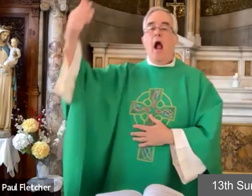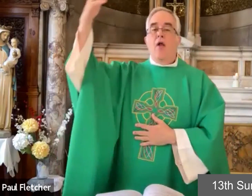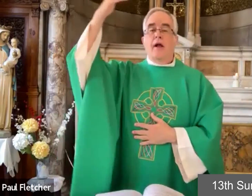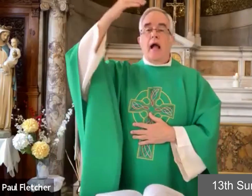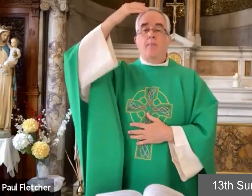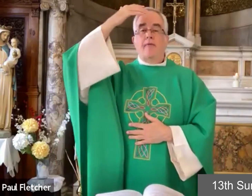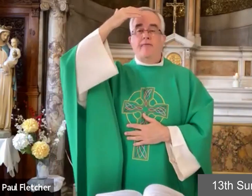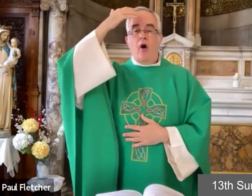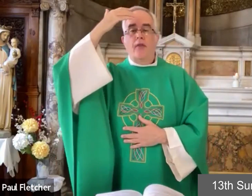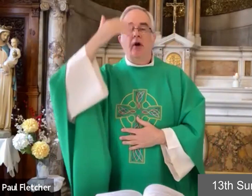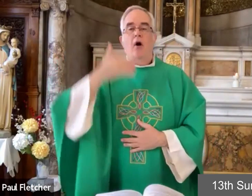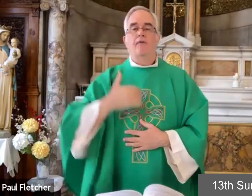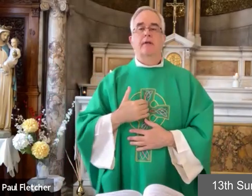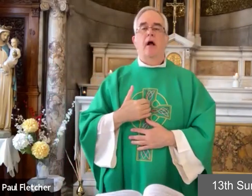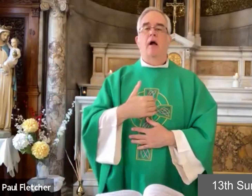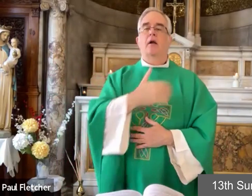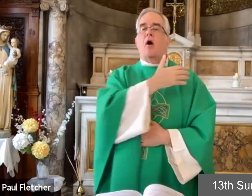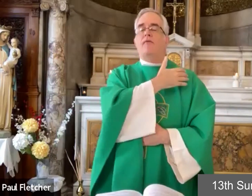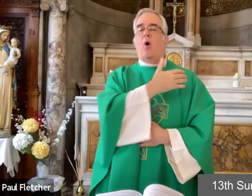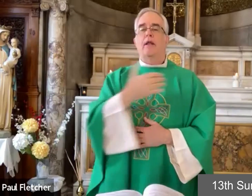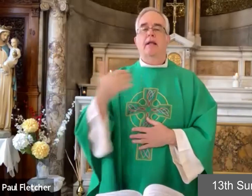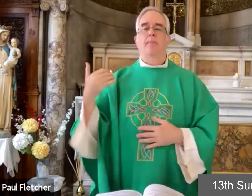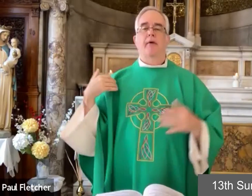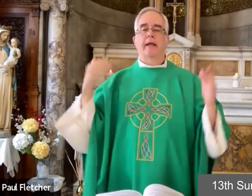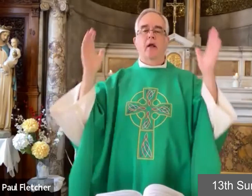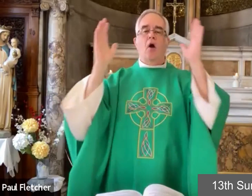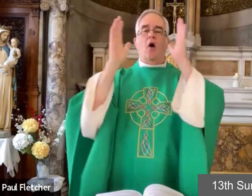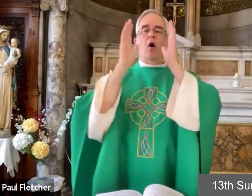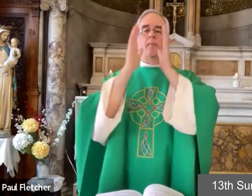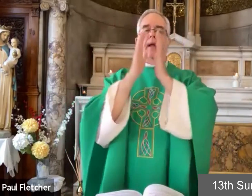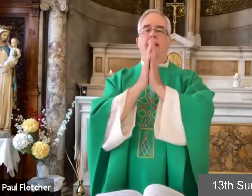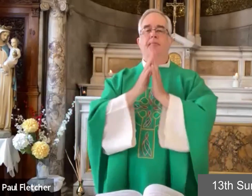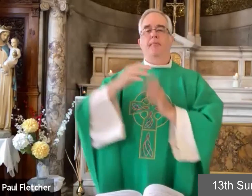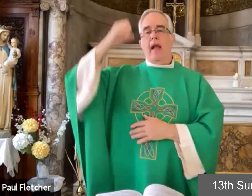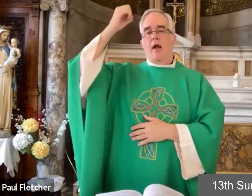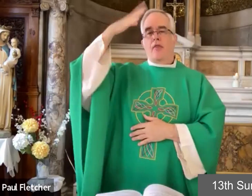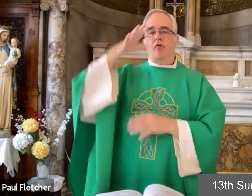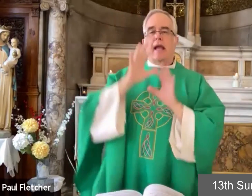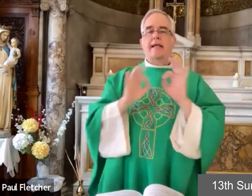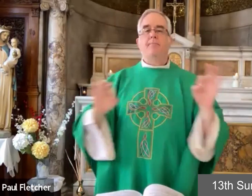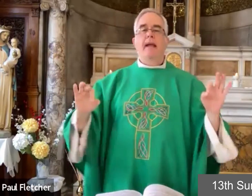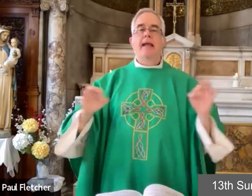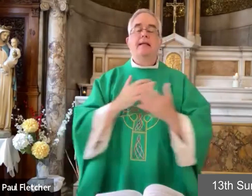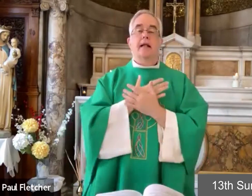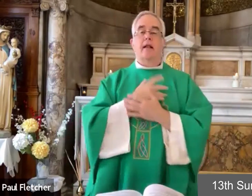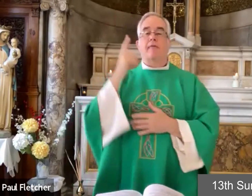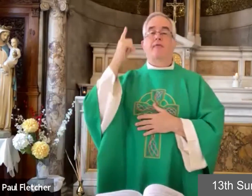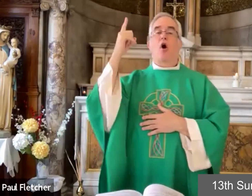In the name of the Father, of the Son, of the Holy Spirit. Amen. The grace in peace, the love of